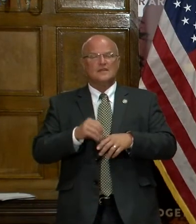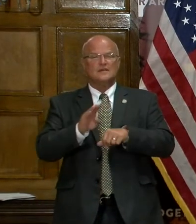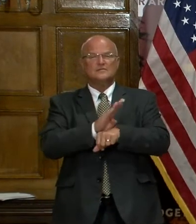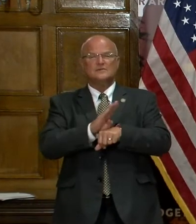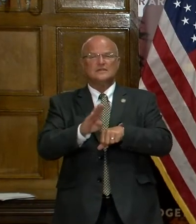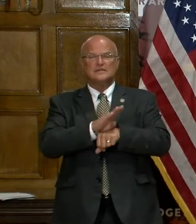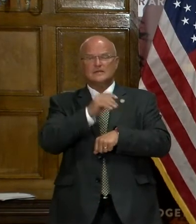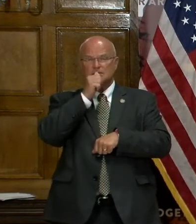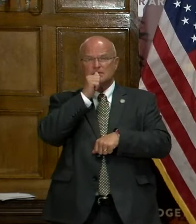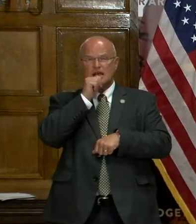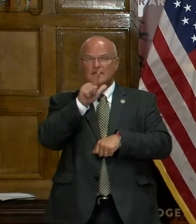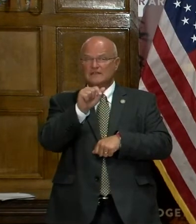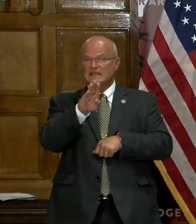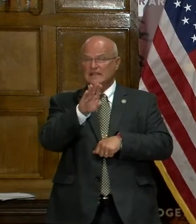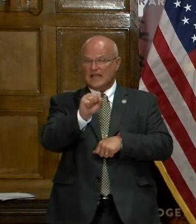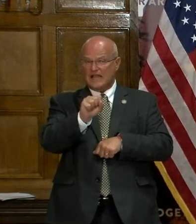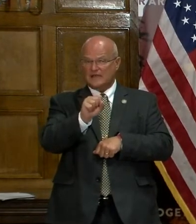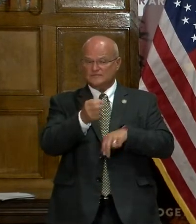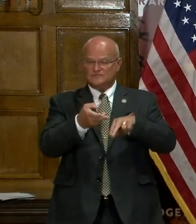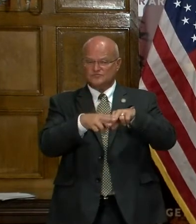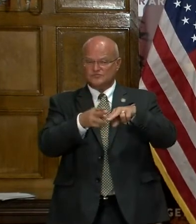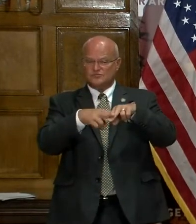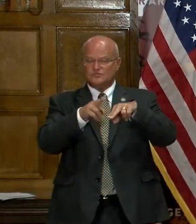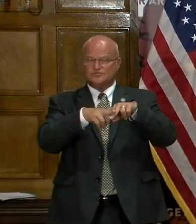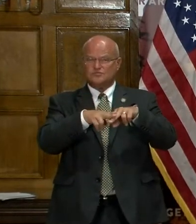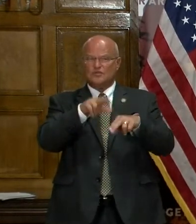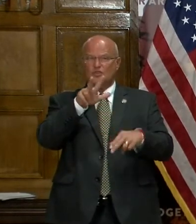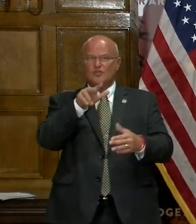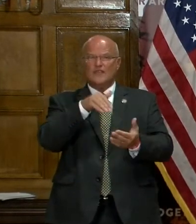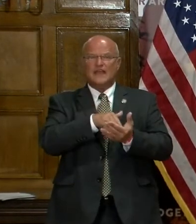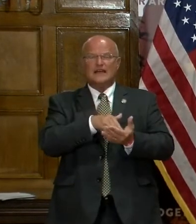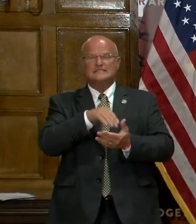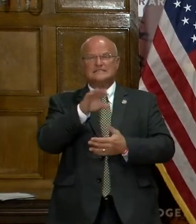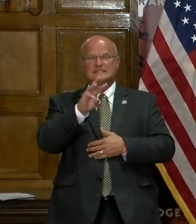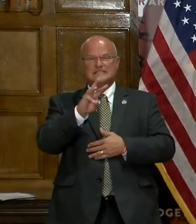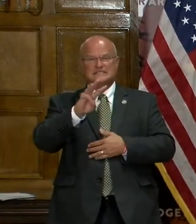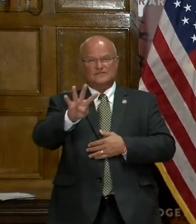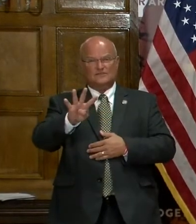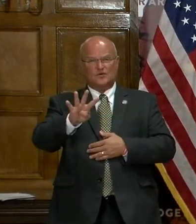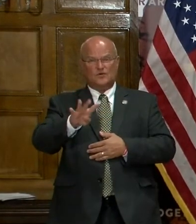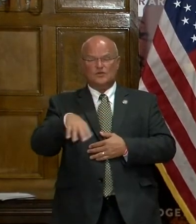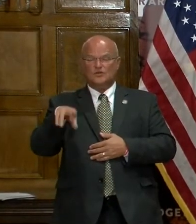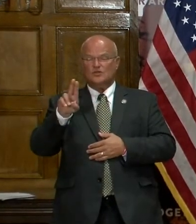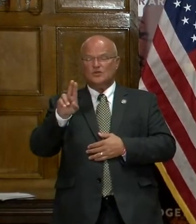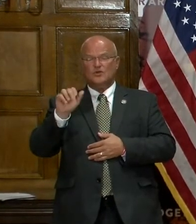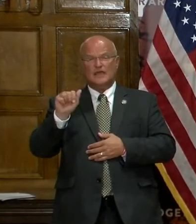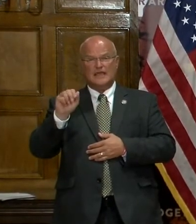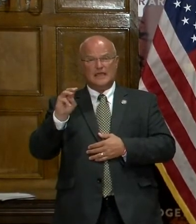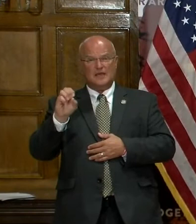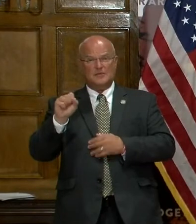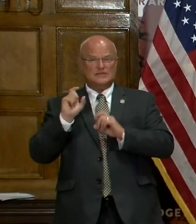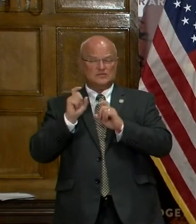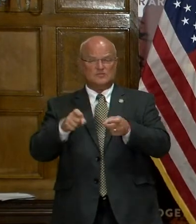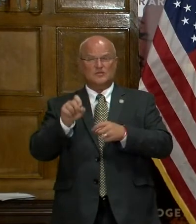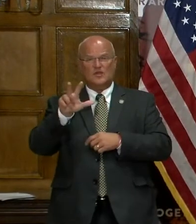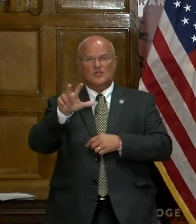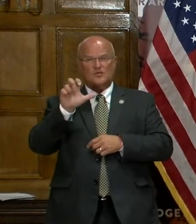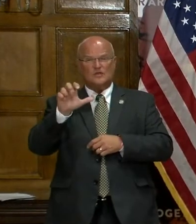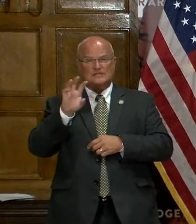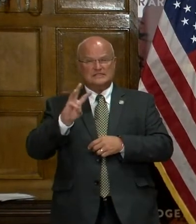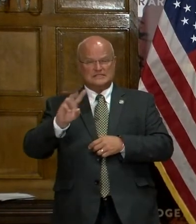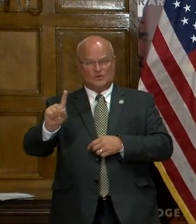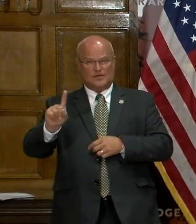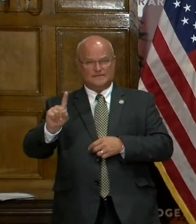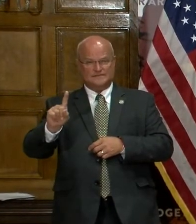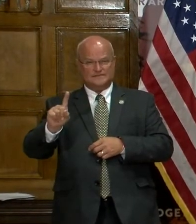Commercial and private laboratories are increased somewhat to 3,064. UAMS contributed